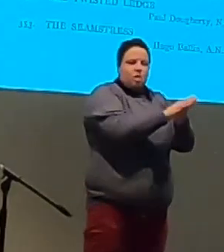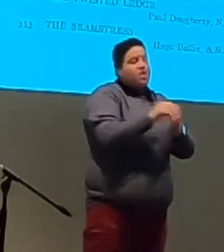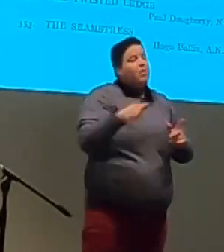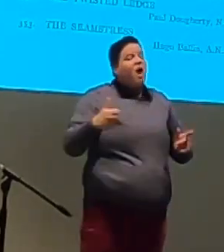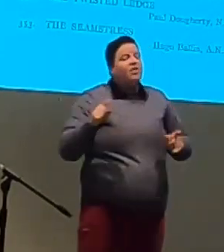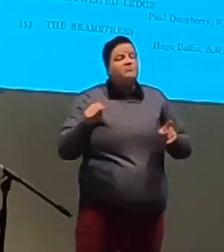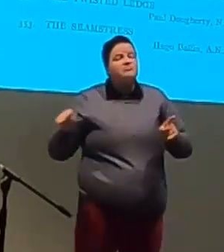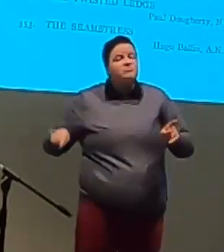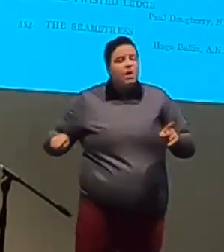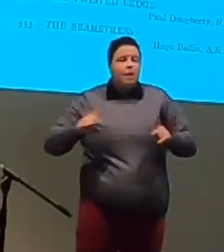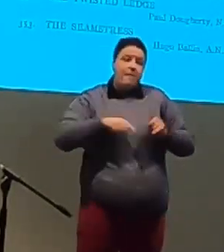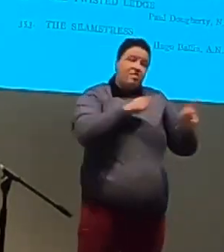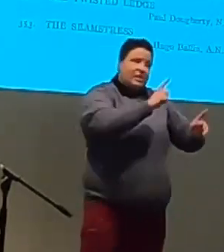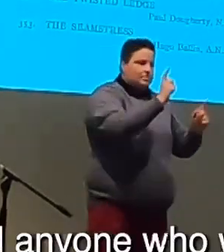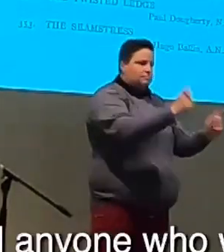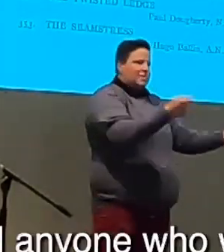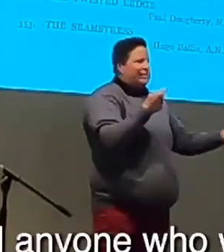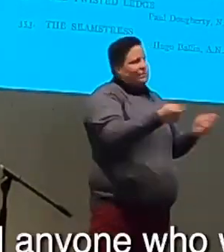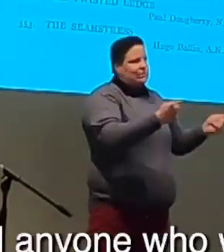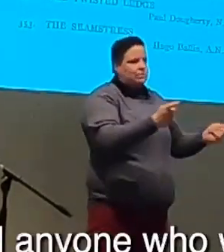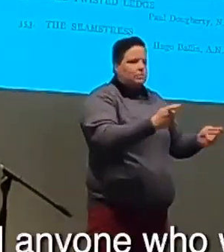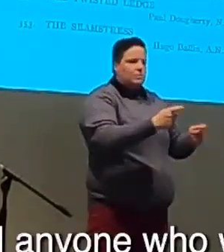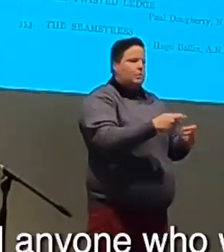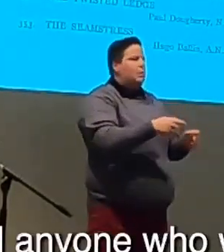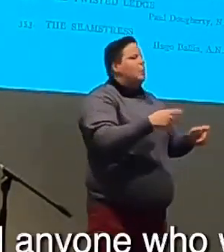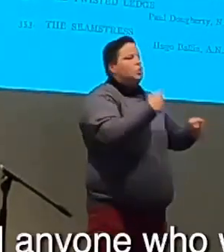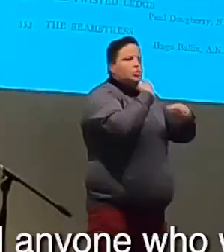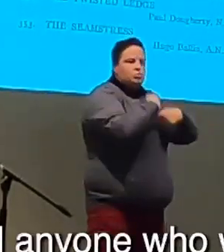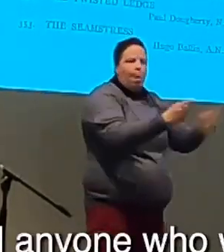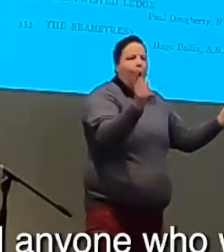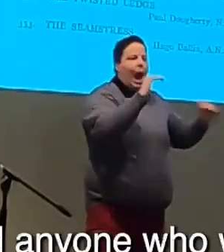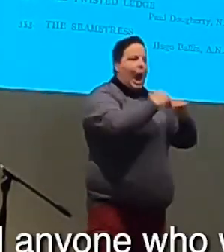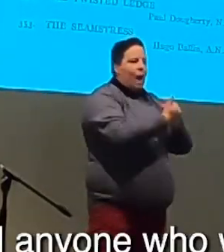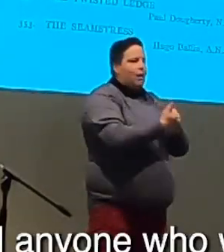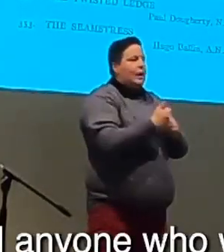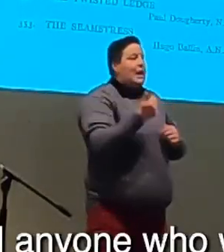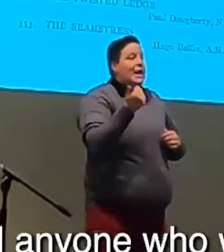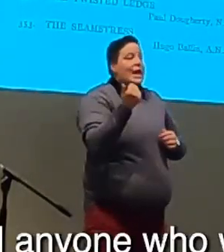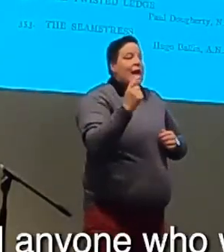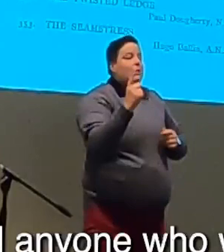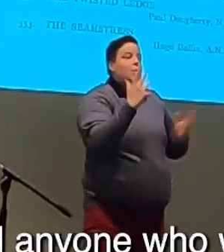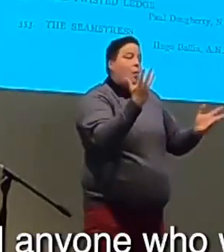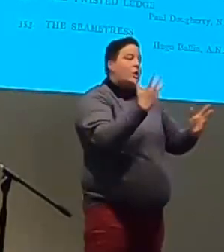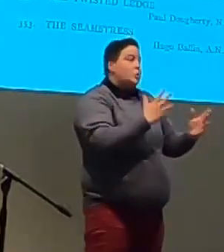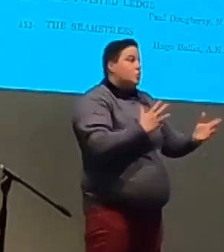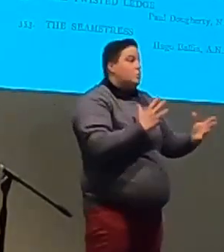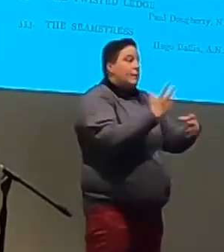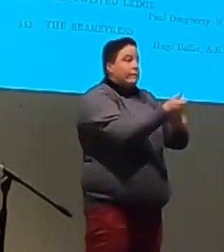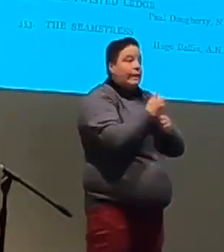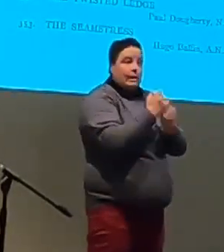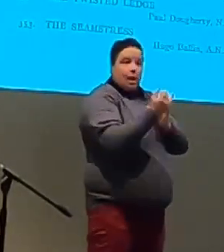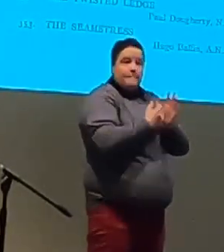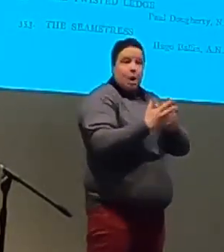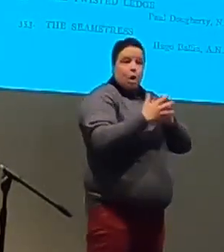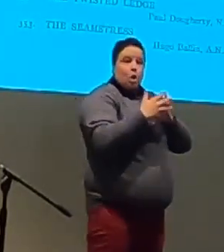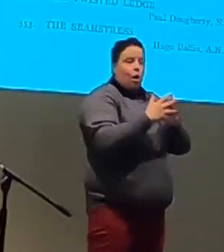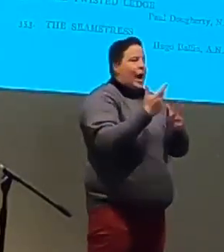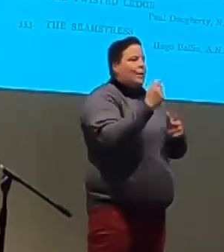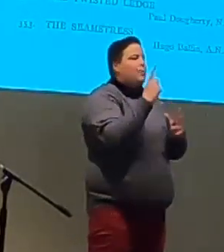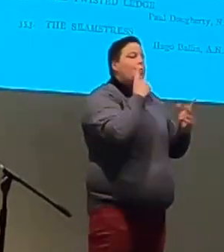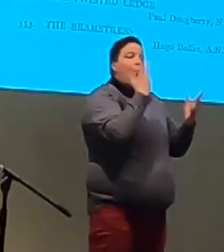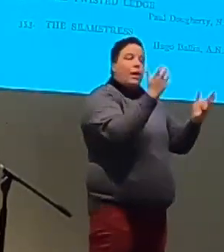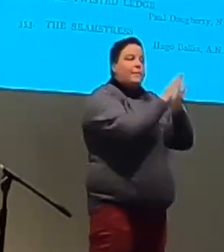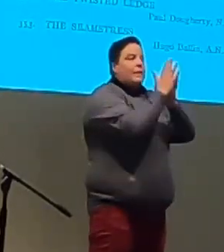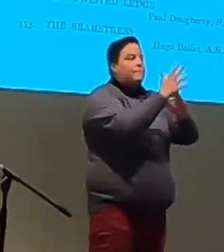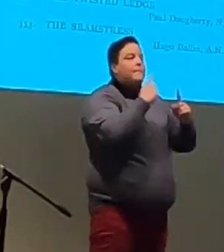really dictated the trends, and anyone who was trying to get ahead of American art would be exhibited at the Academy